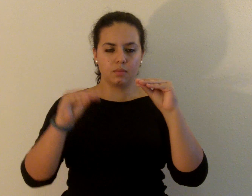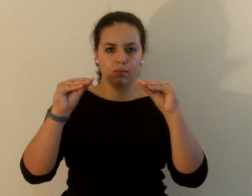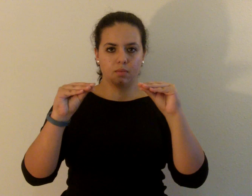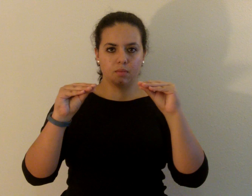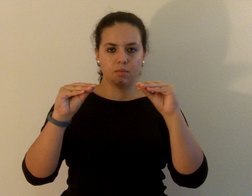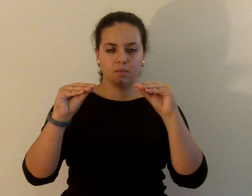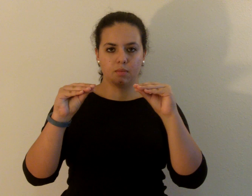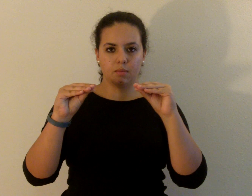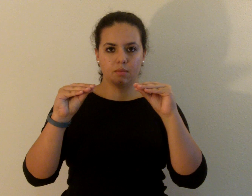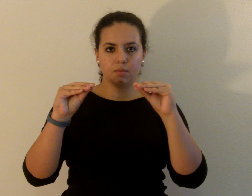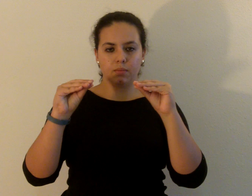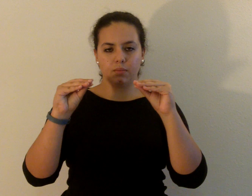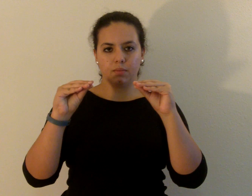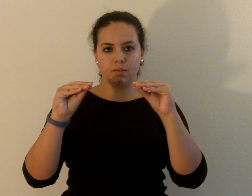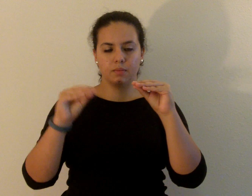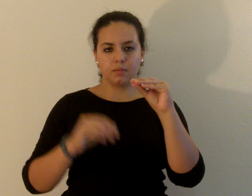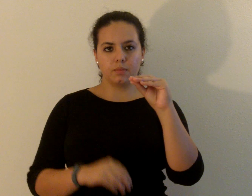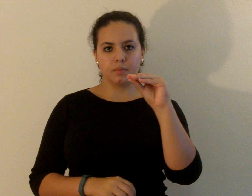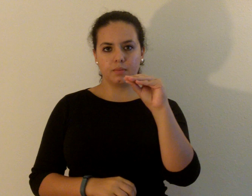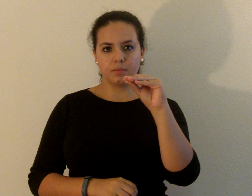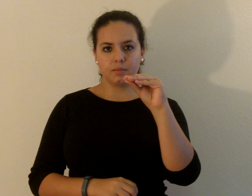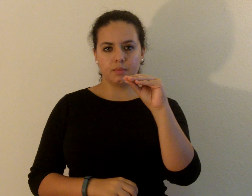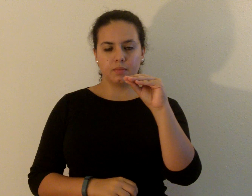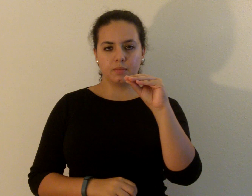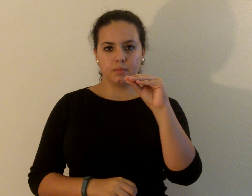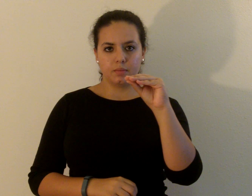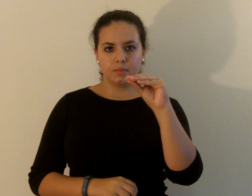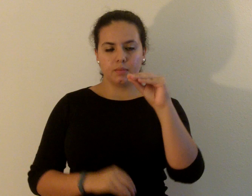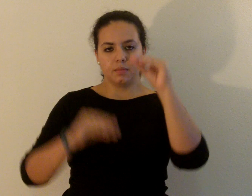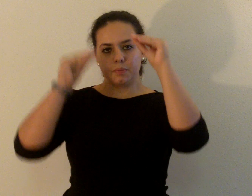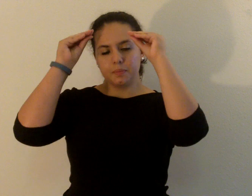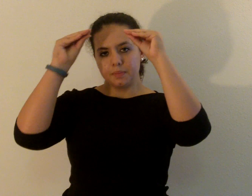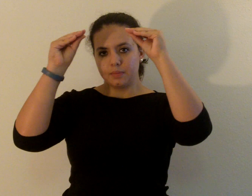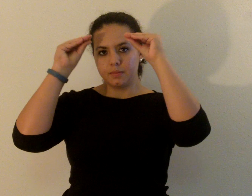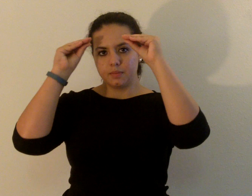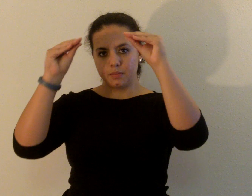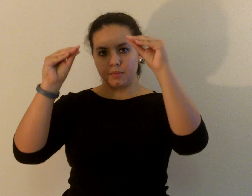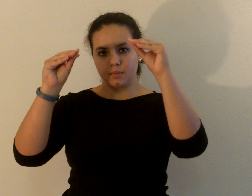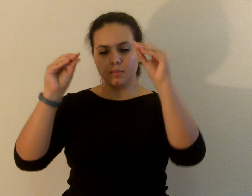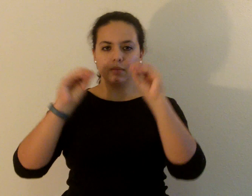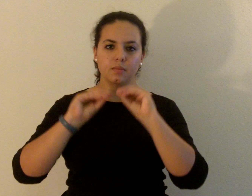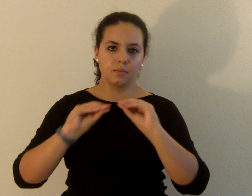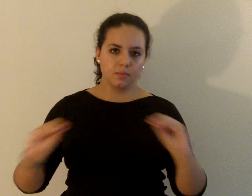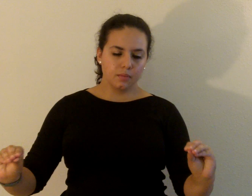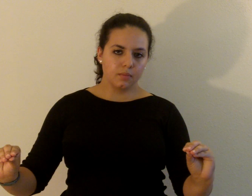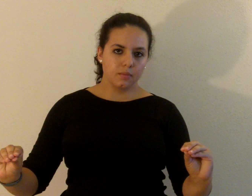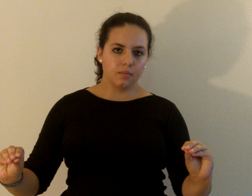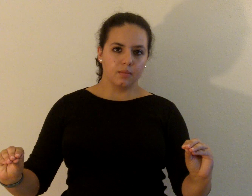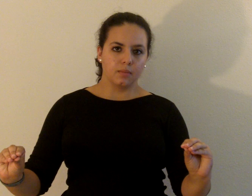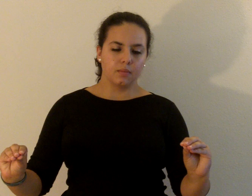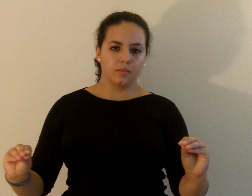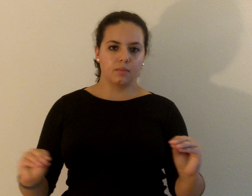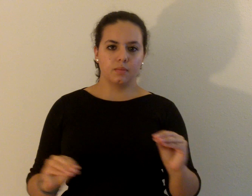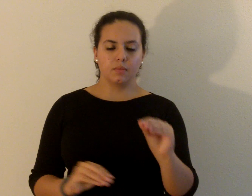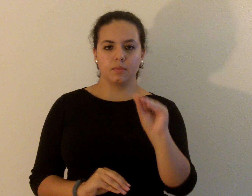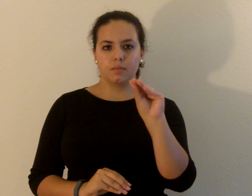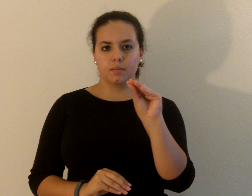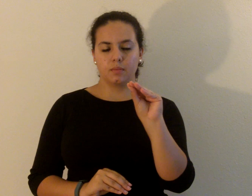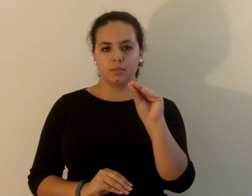shape. It's not a letter. But you will see flat O. You teach. You have none. So flat O is a hand shape you